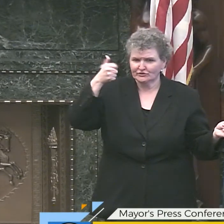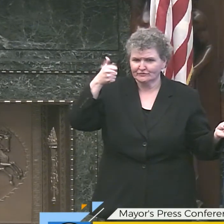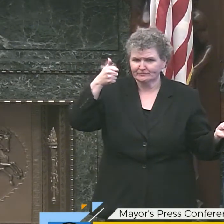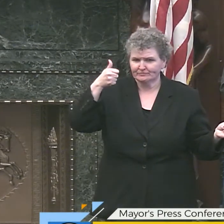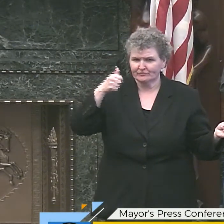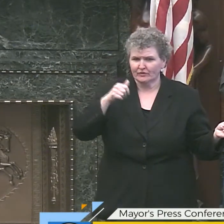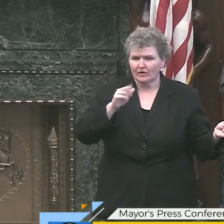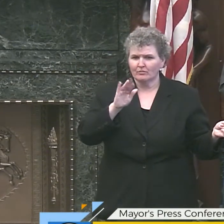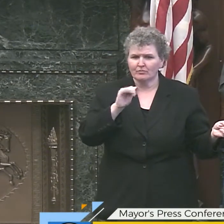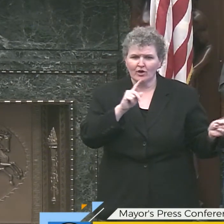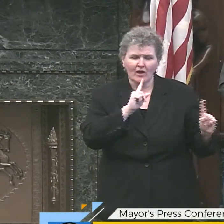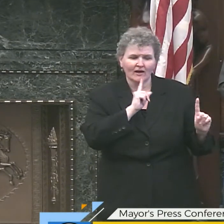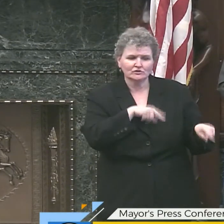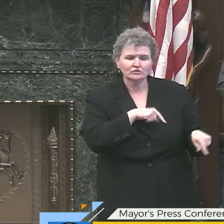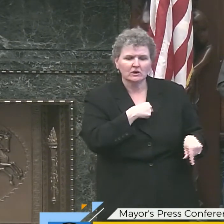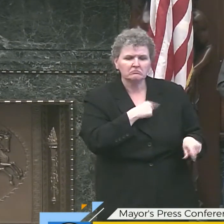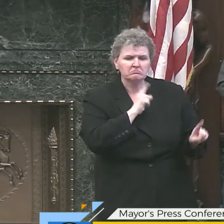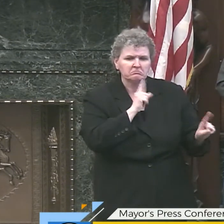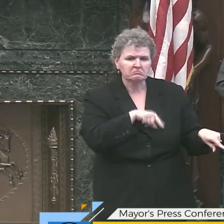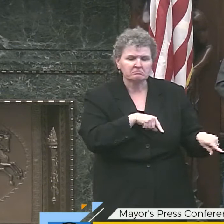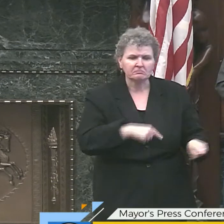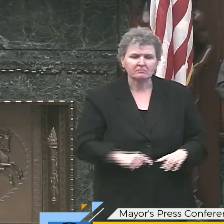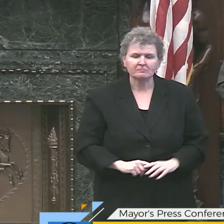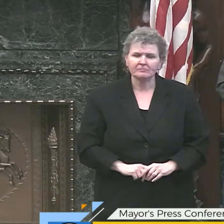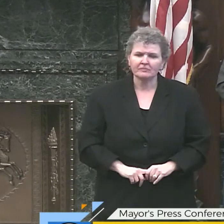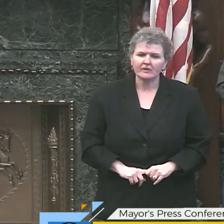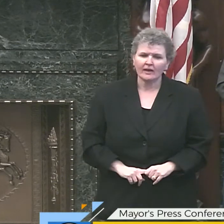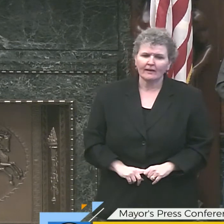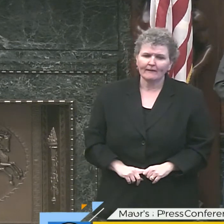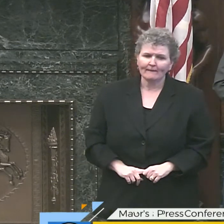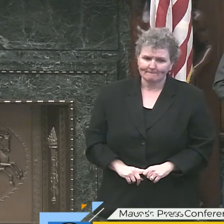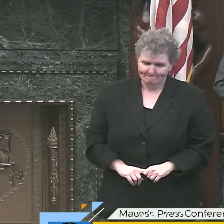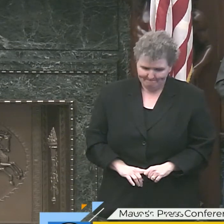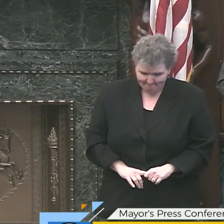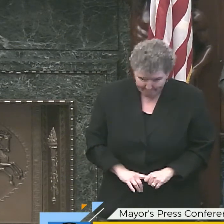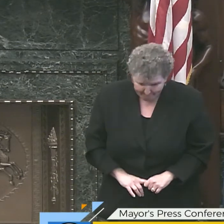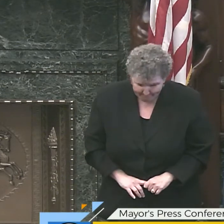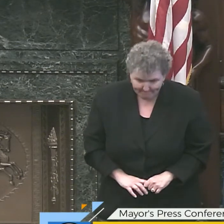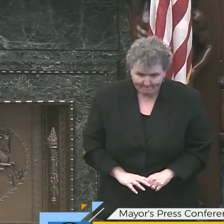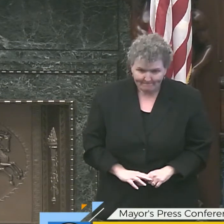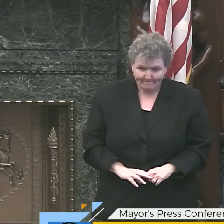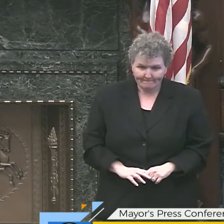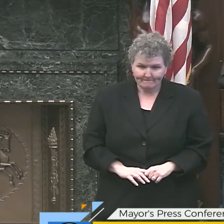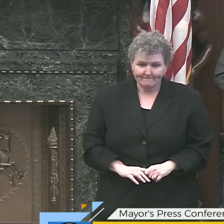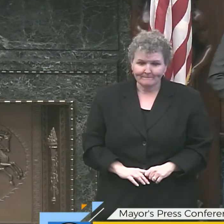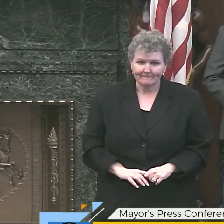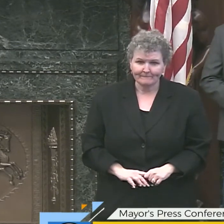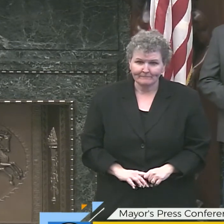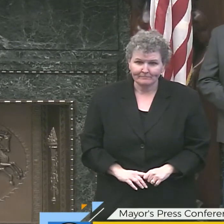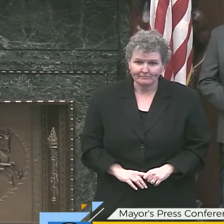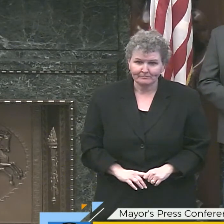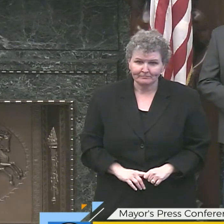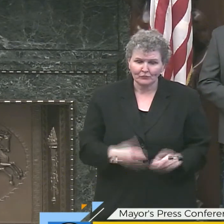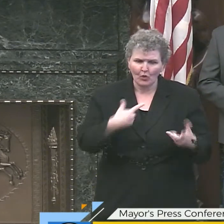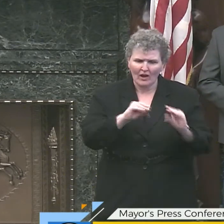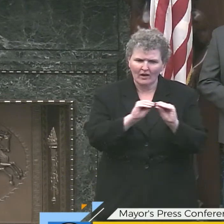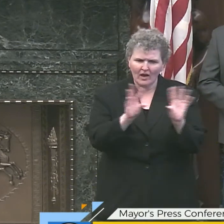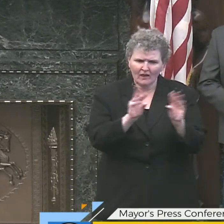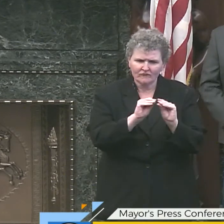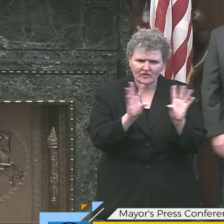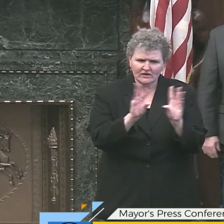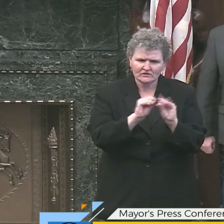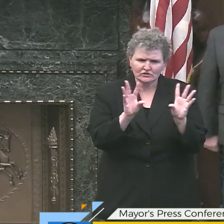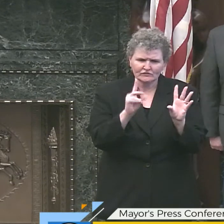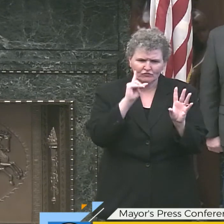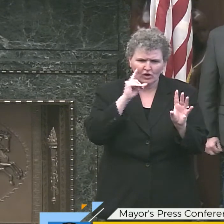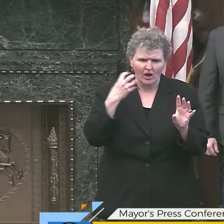now. Hi, Brian, you can do this. Thanks for your time. I just wanted a clarification. The Commissioner had said earlier